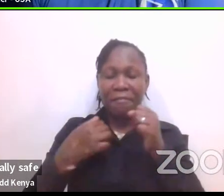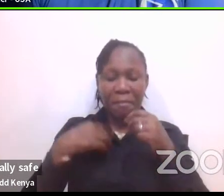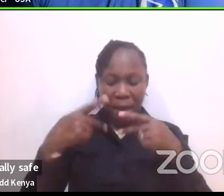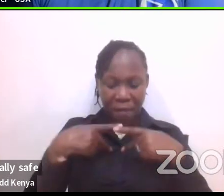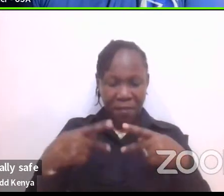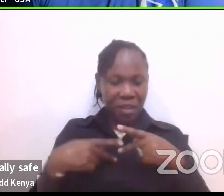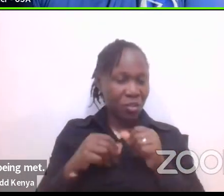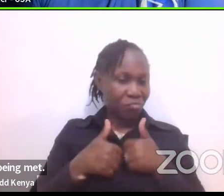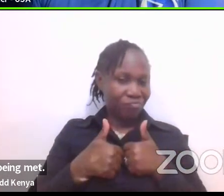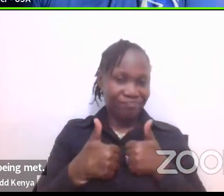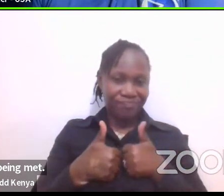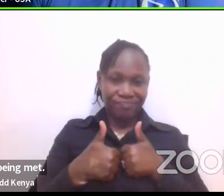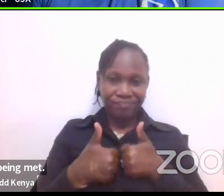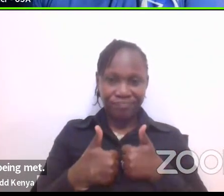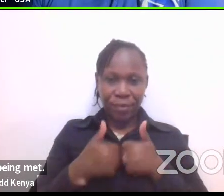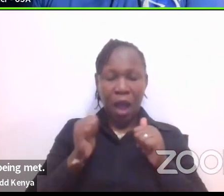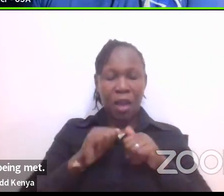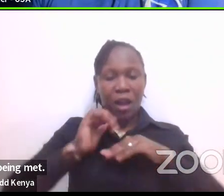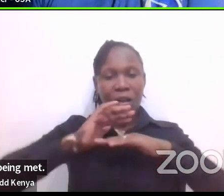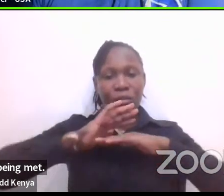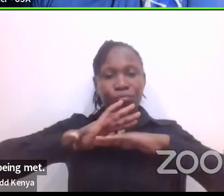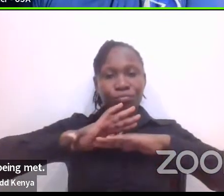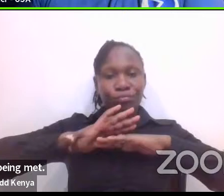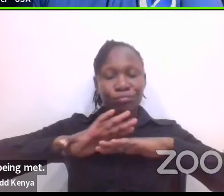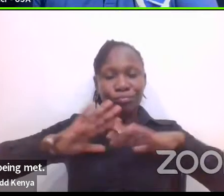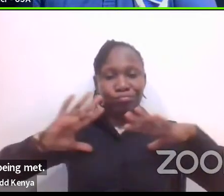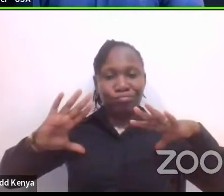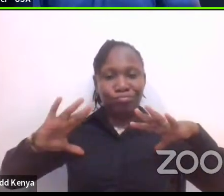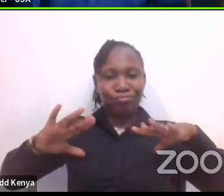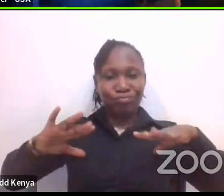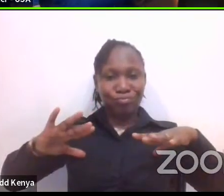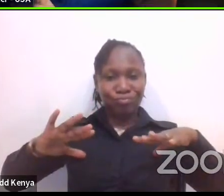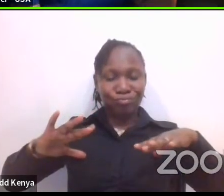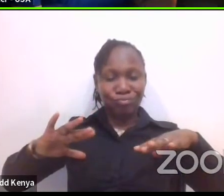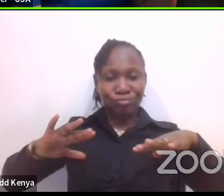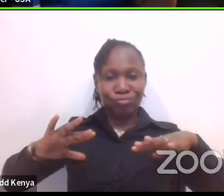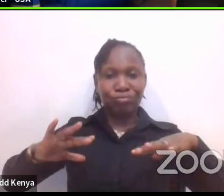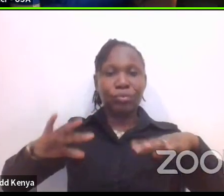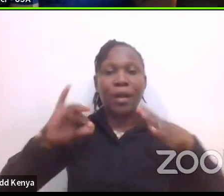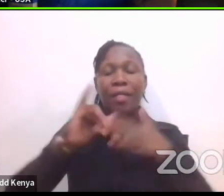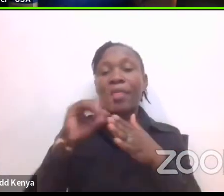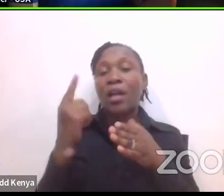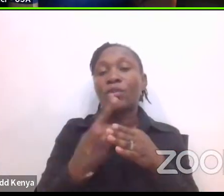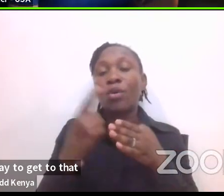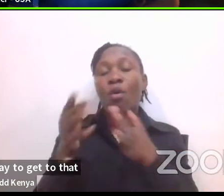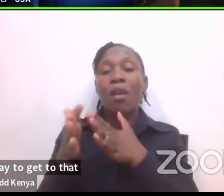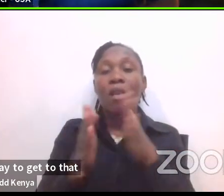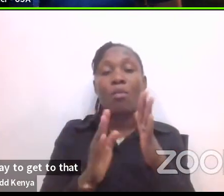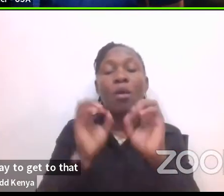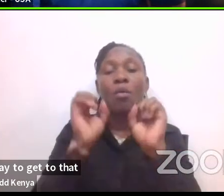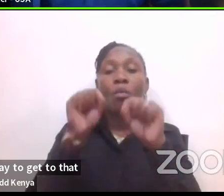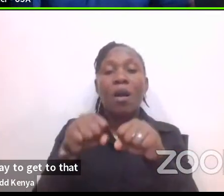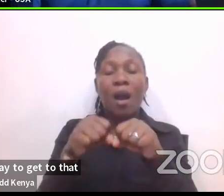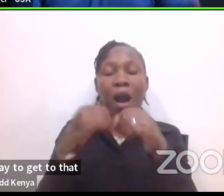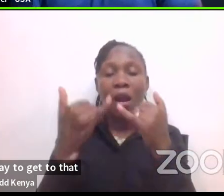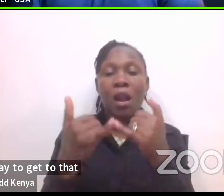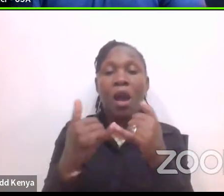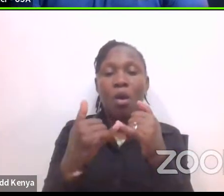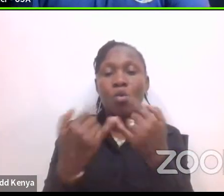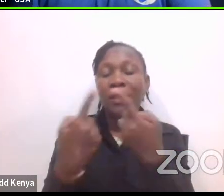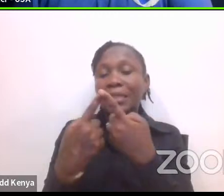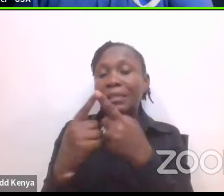and I can relax. That's the only way to get to that second level, where we can now start